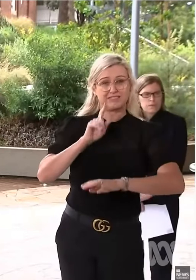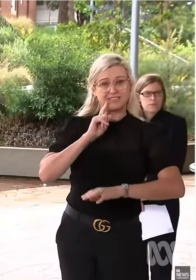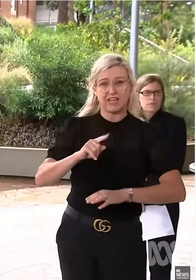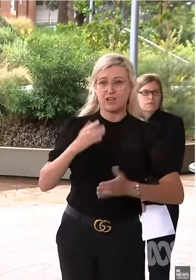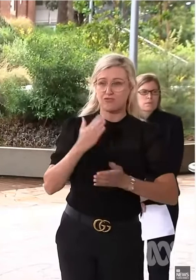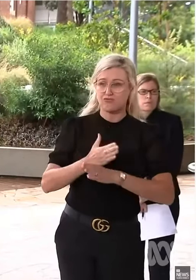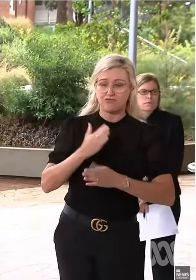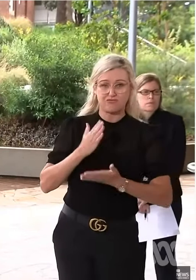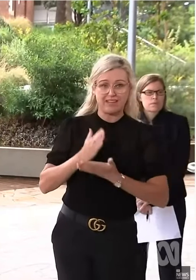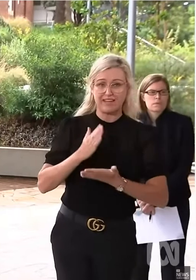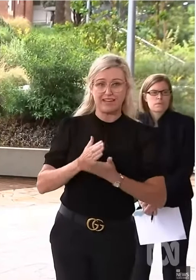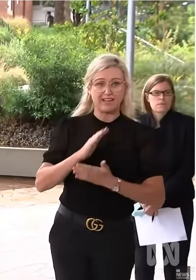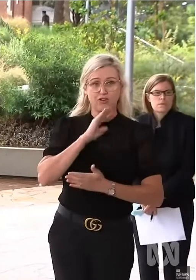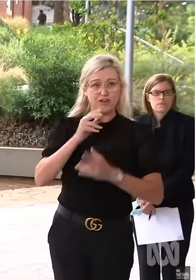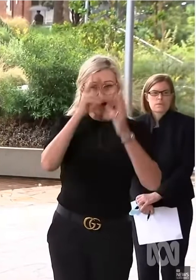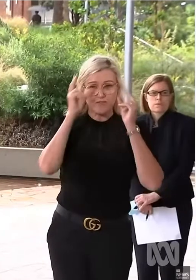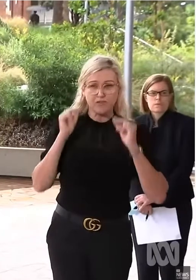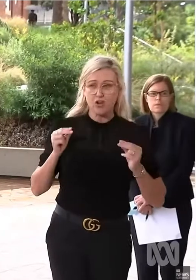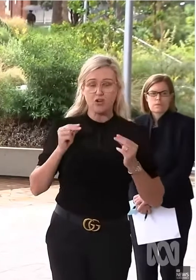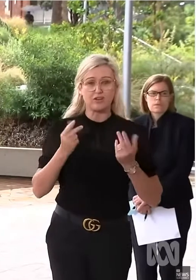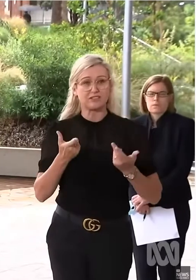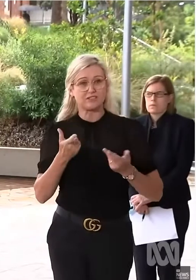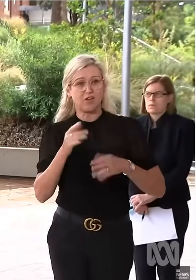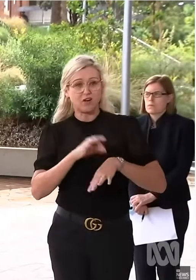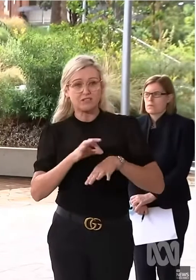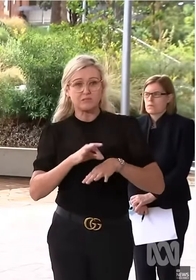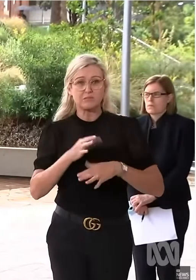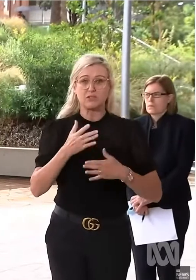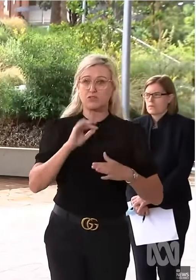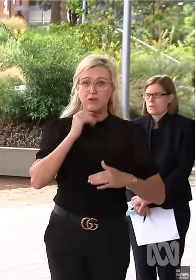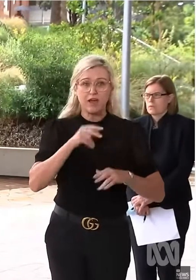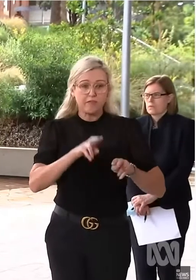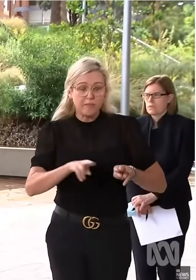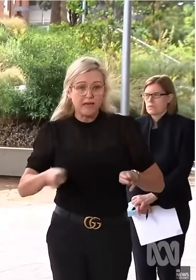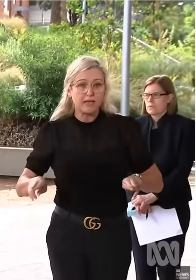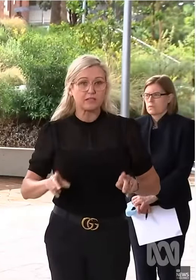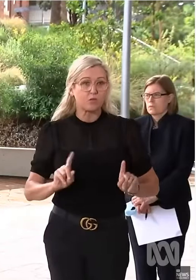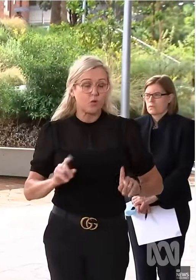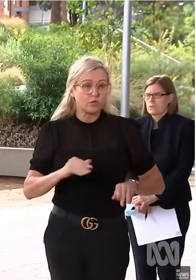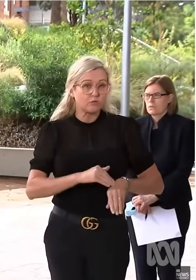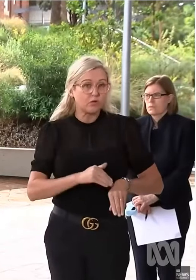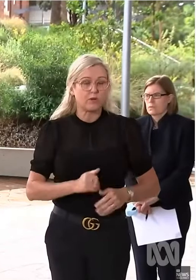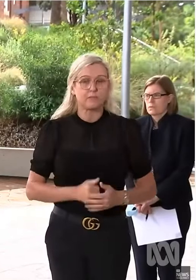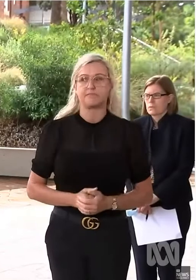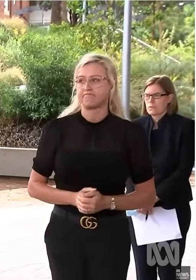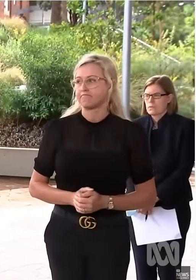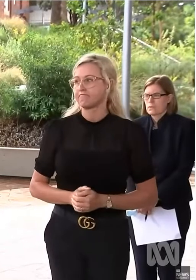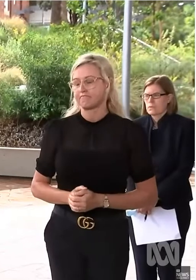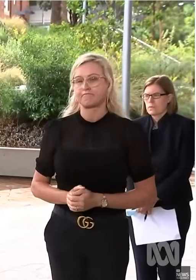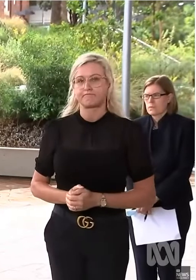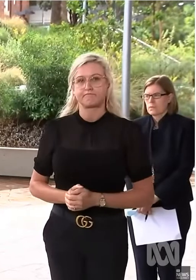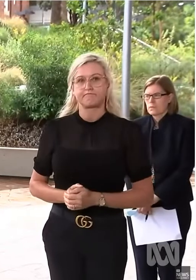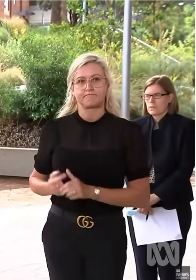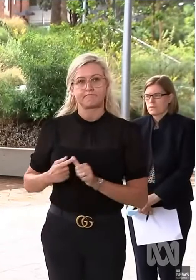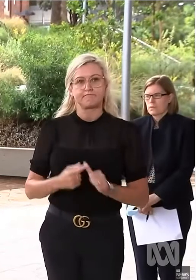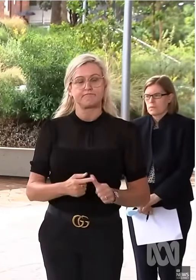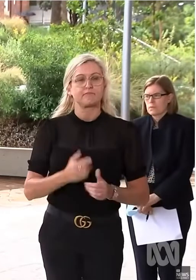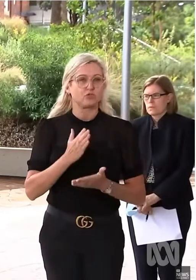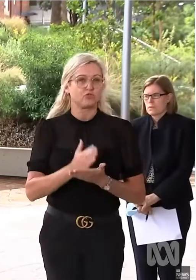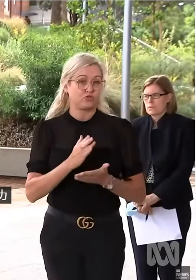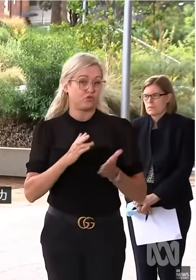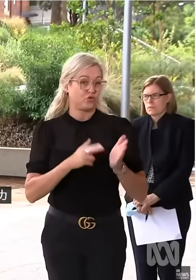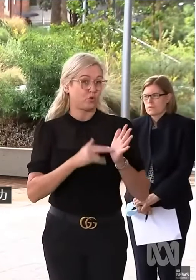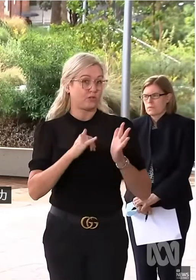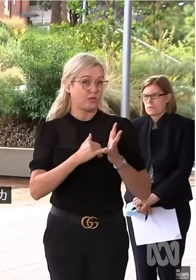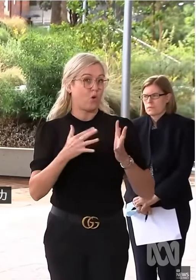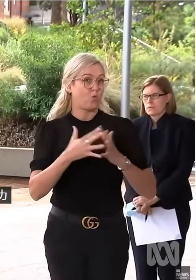coping. Do you agree? Is the hospital system coping? Look, there's no doubt the health system here in New South Wales and around the world is